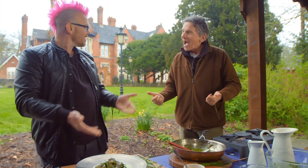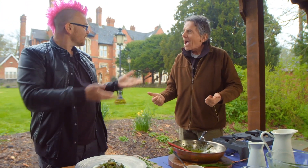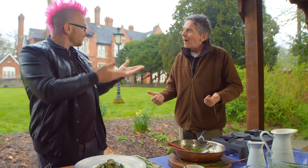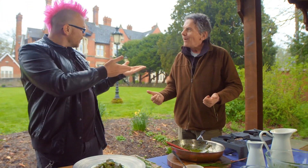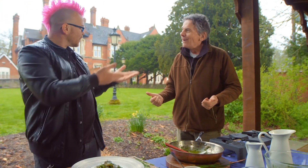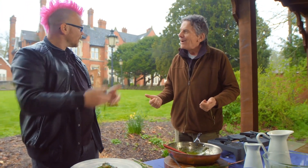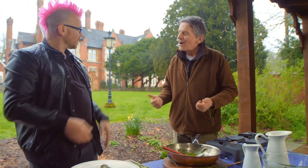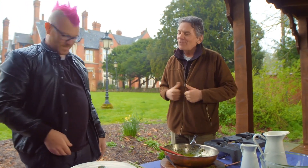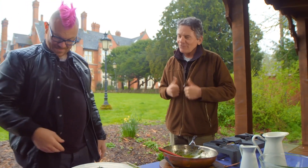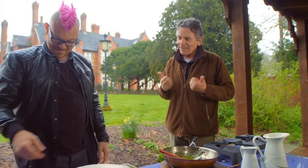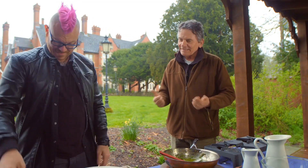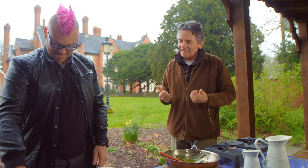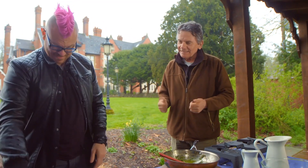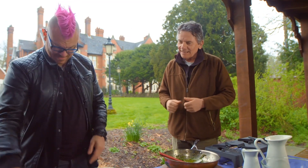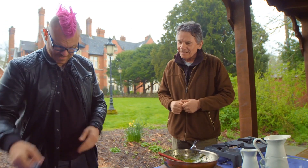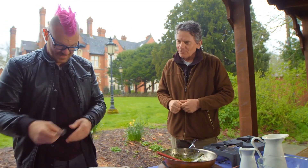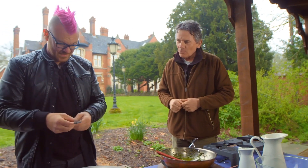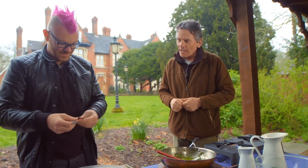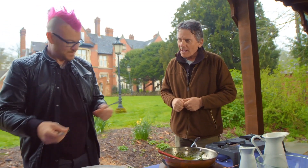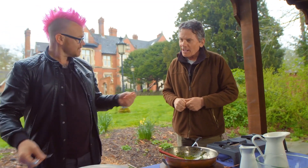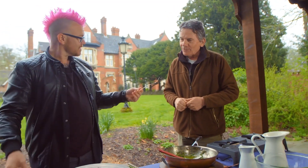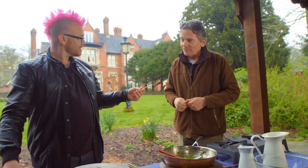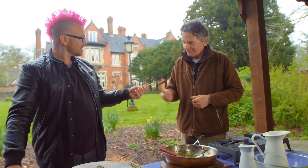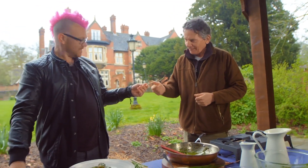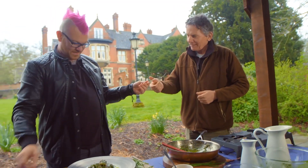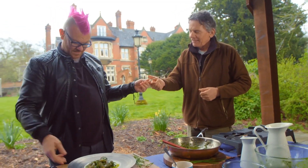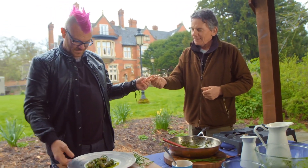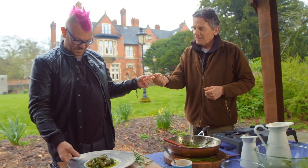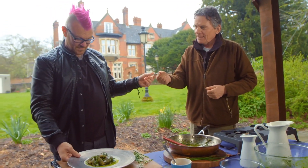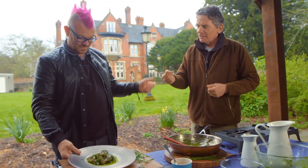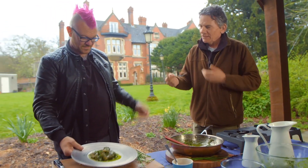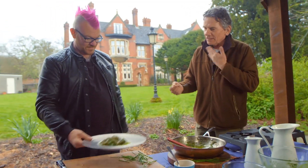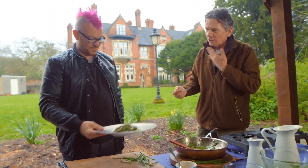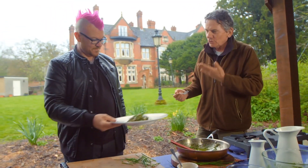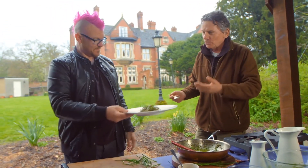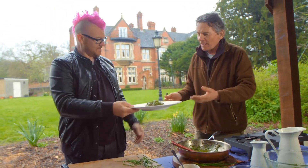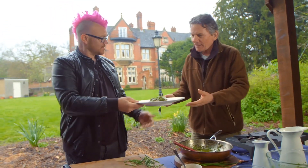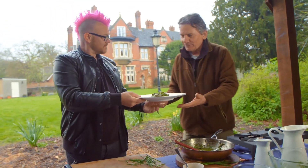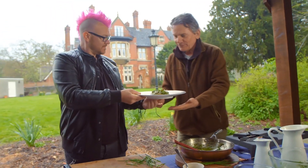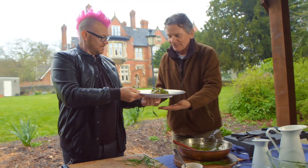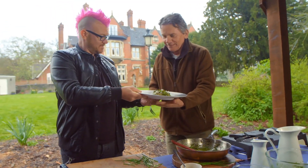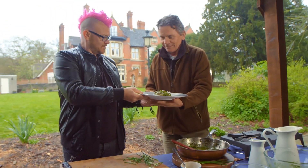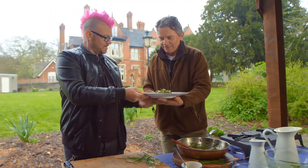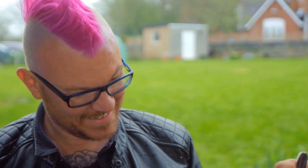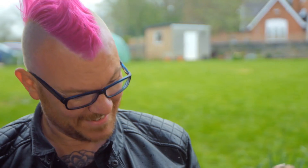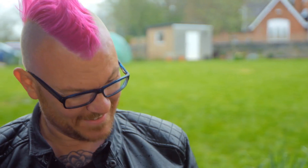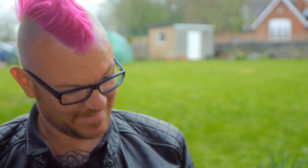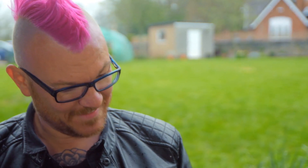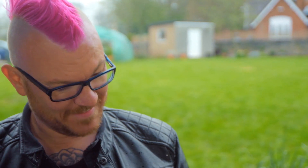Wow. this is for you. Fantastic. Wow. Okay, thank you. Wow.